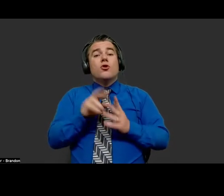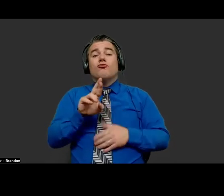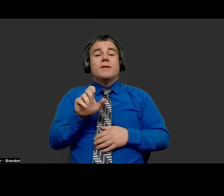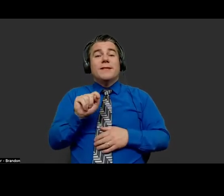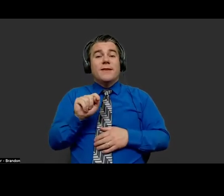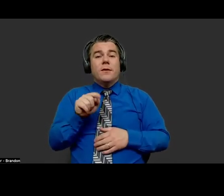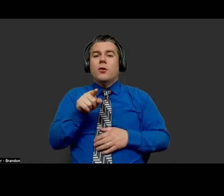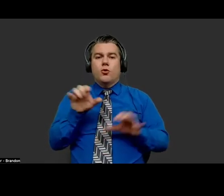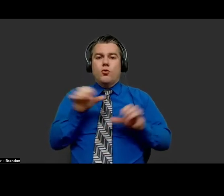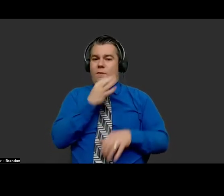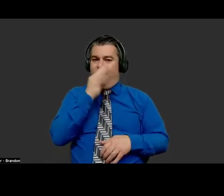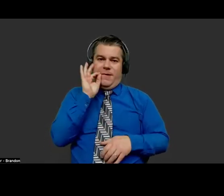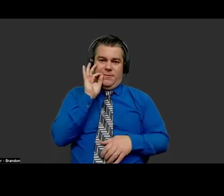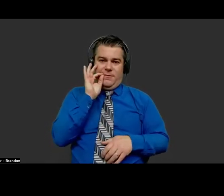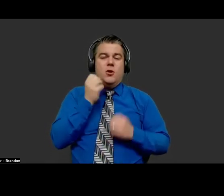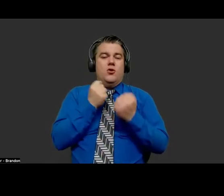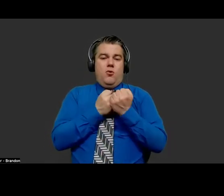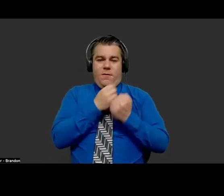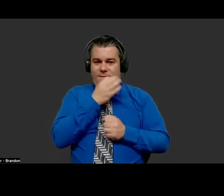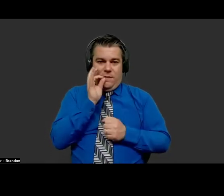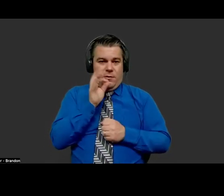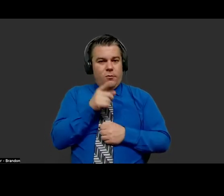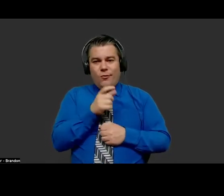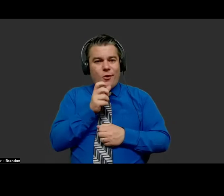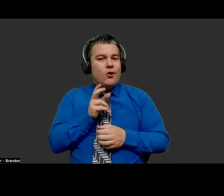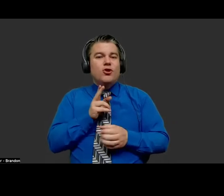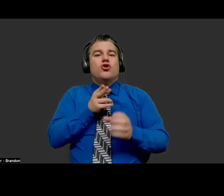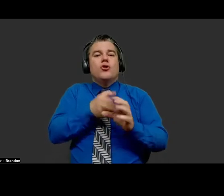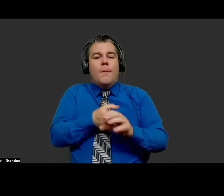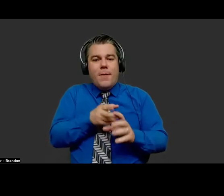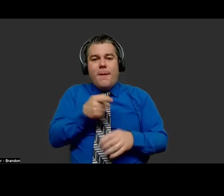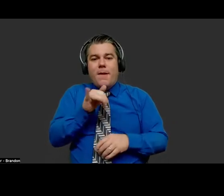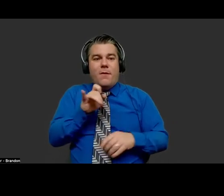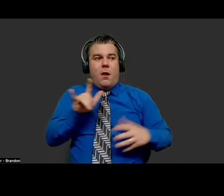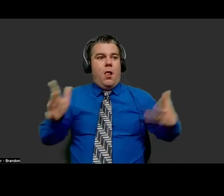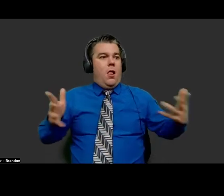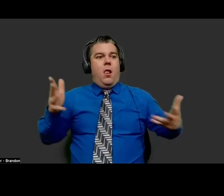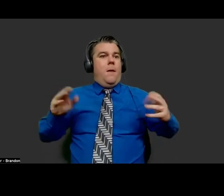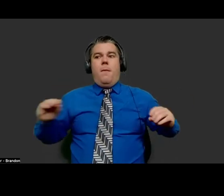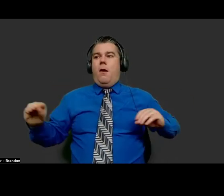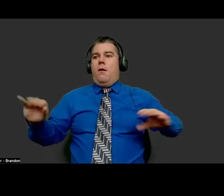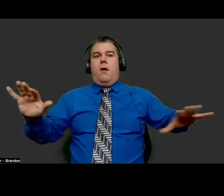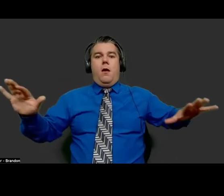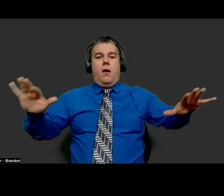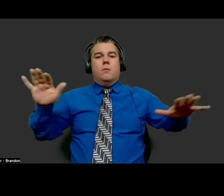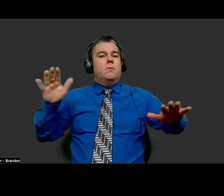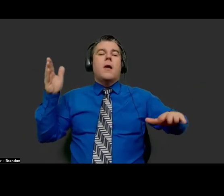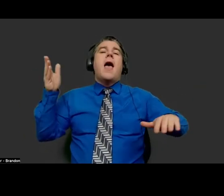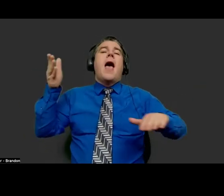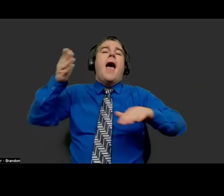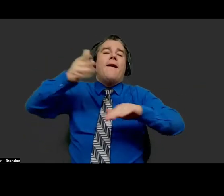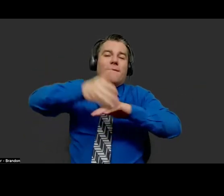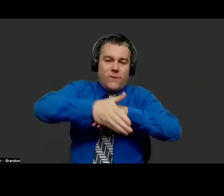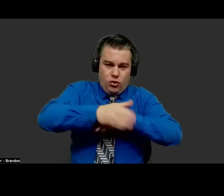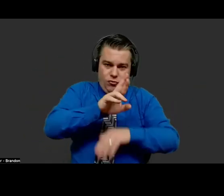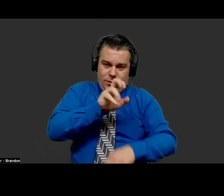a fast. You're doing a supported fast. So you're not jumping into pivotal and all this movement and everything until after the reset. But that's